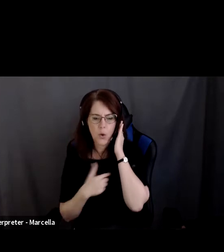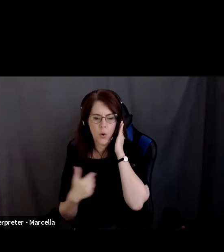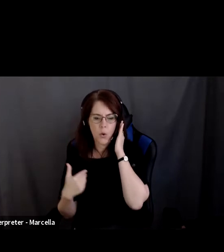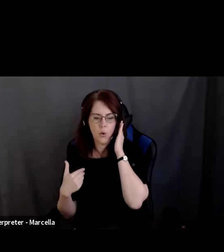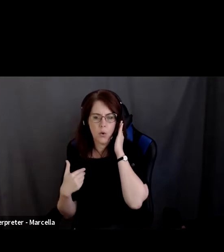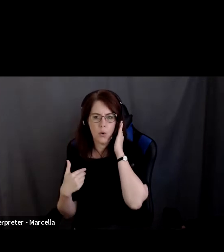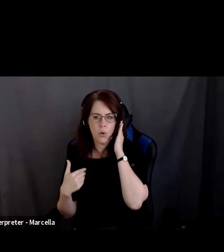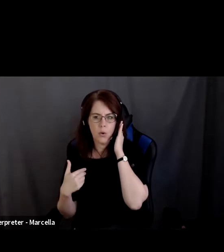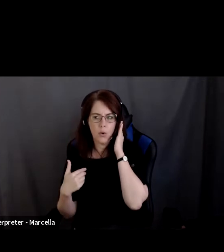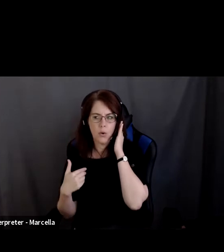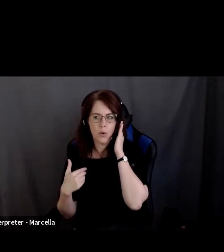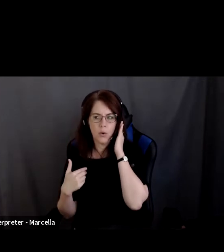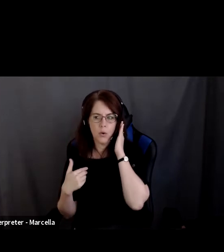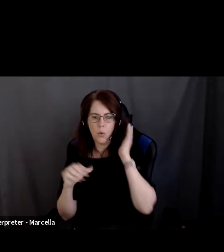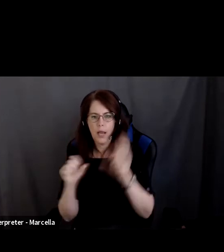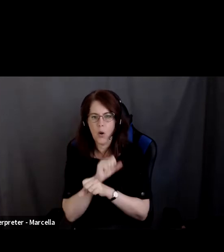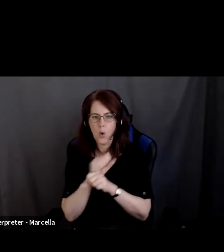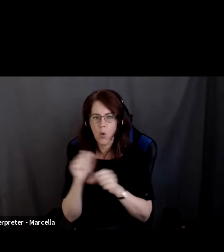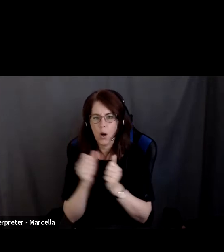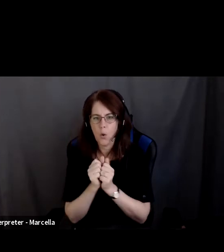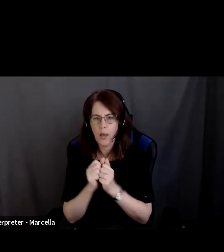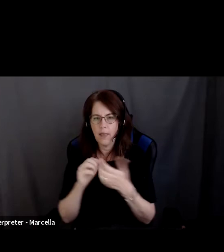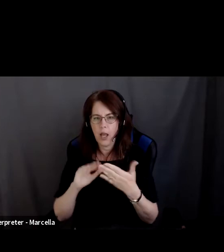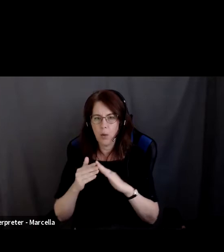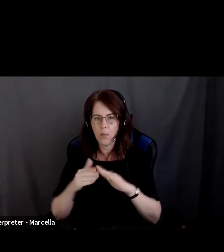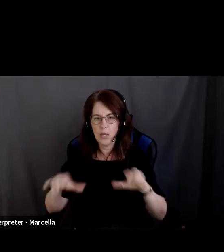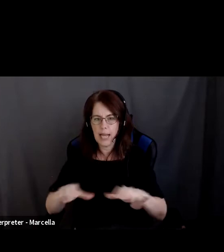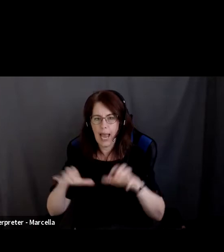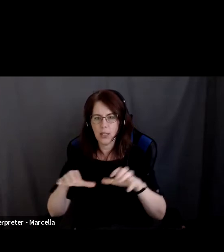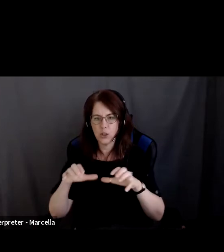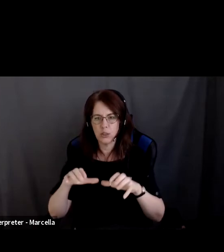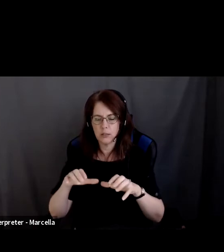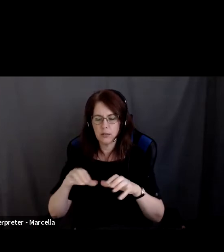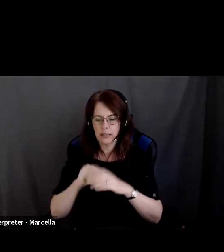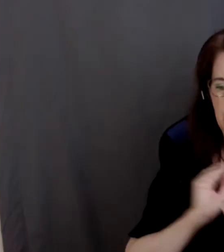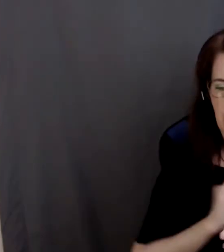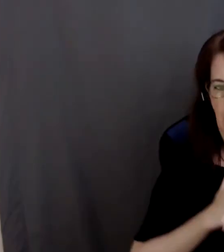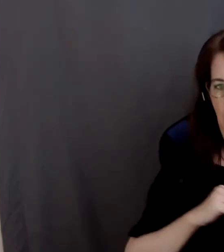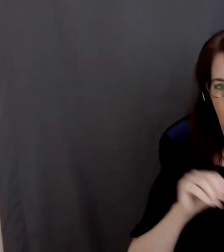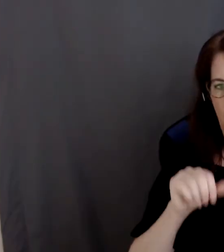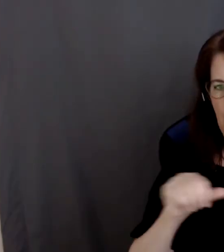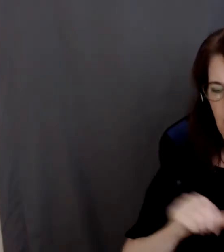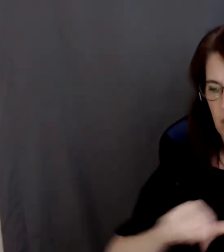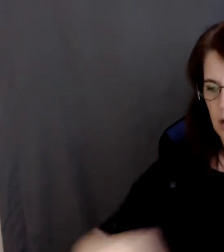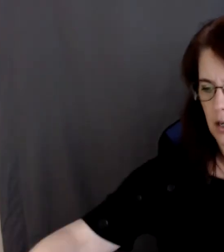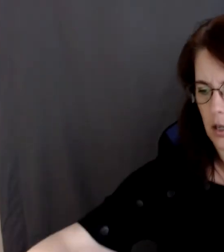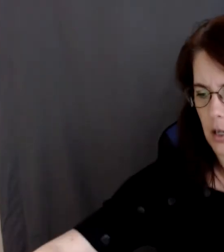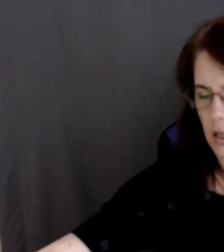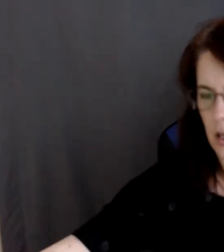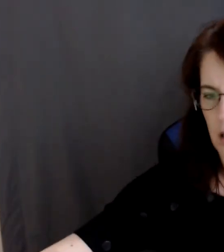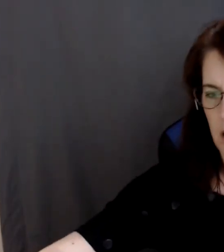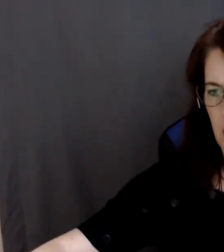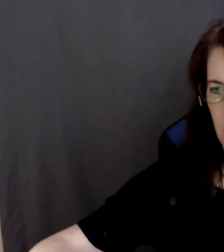we network with community action in our area, Franklin and Hampshire counties, so far